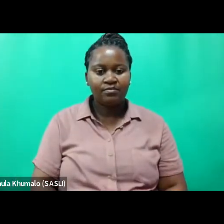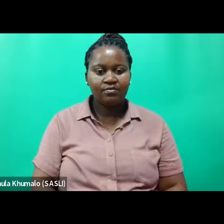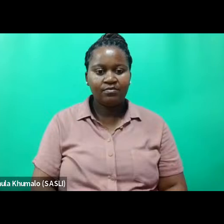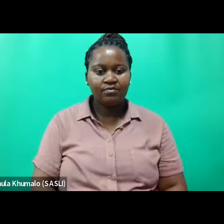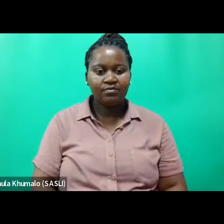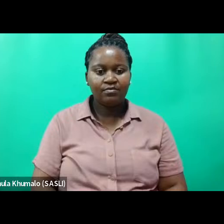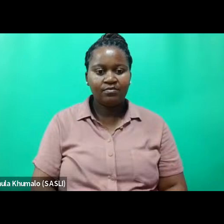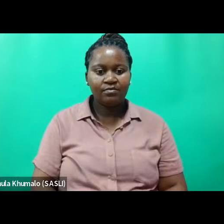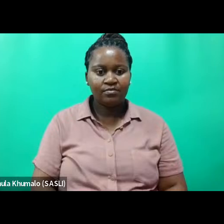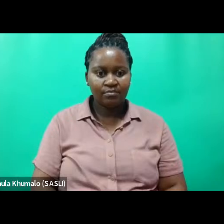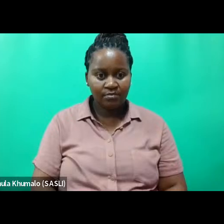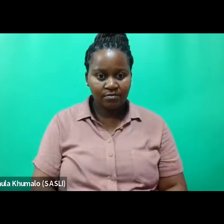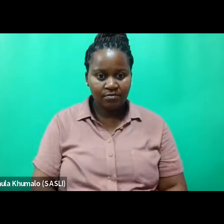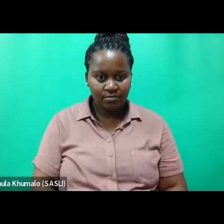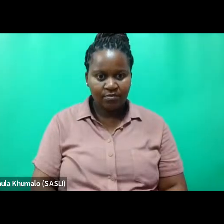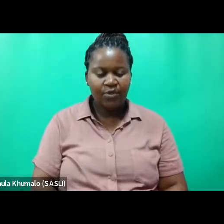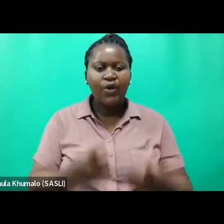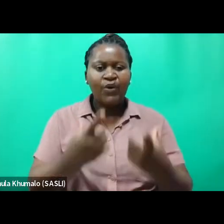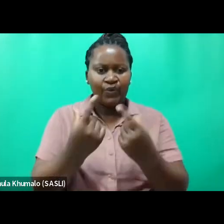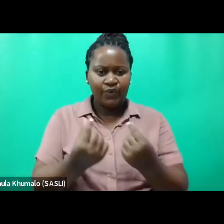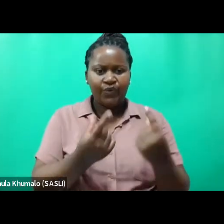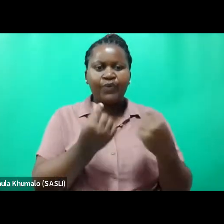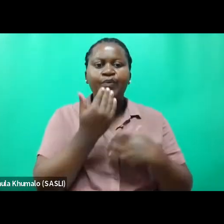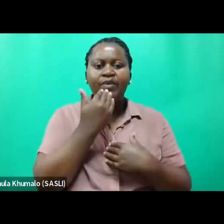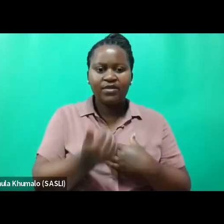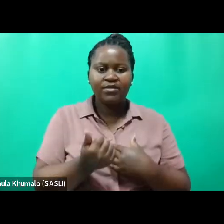So can you do that, please? Thank you.